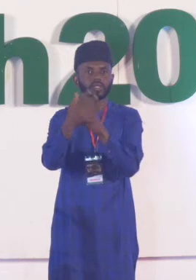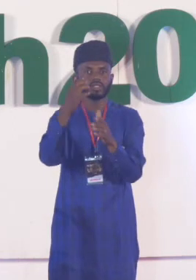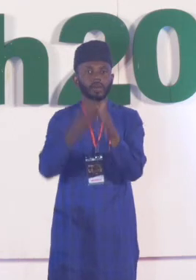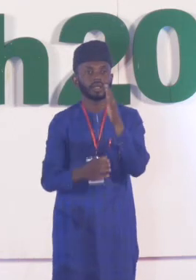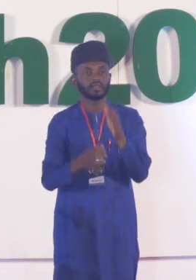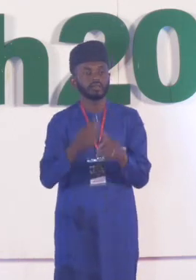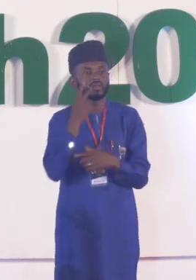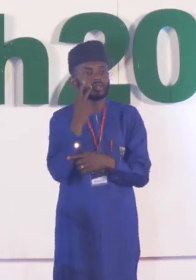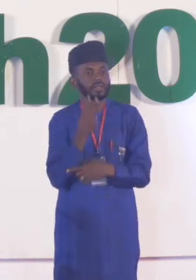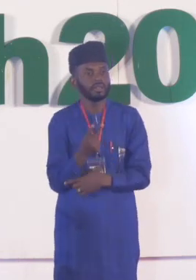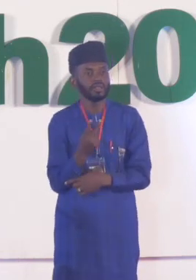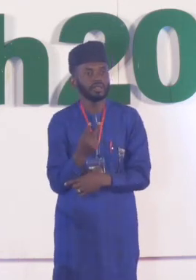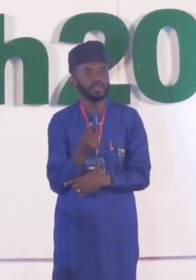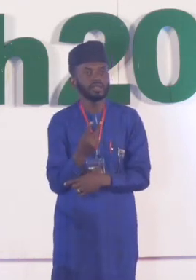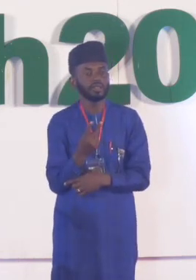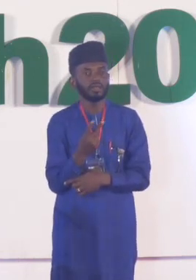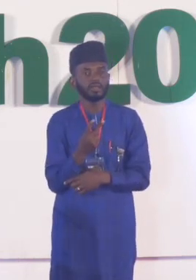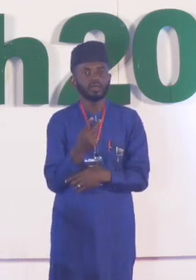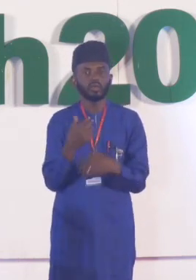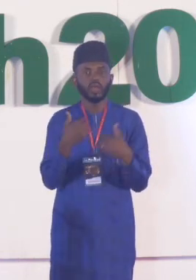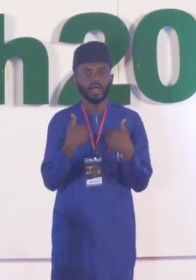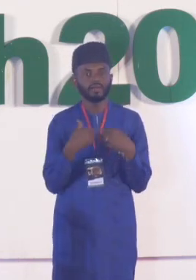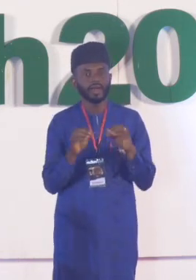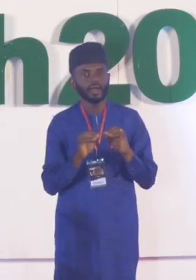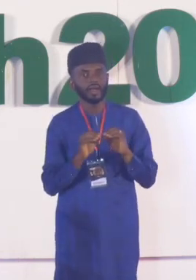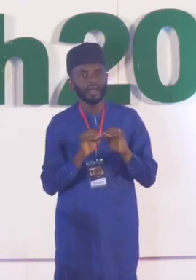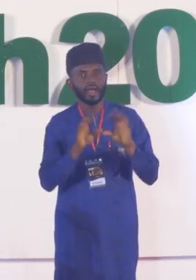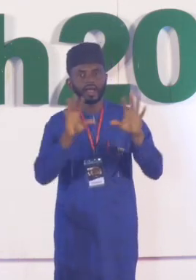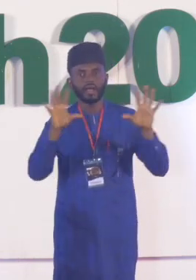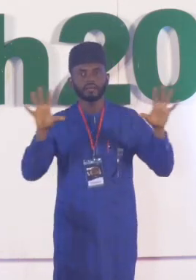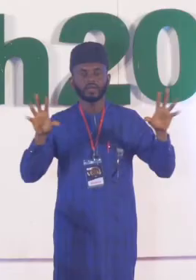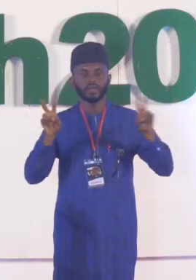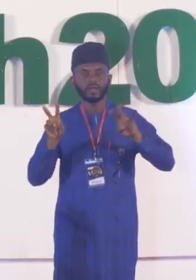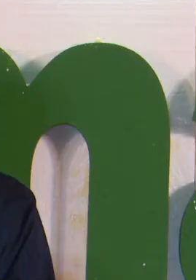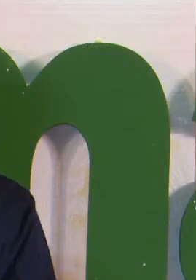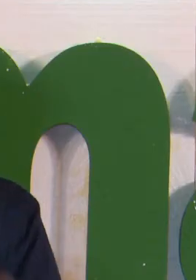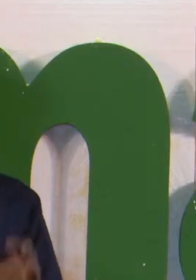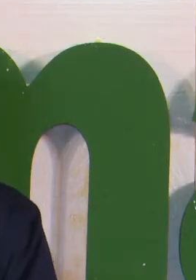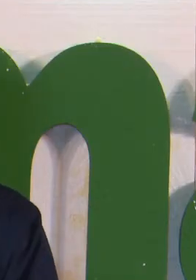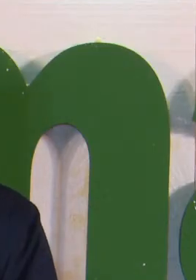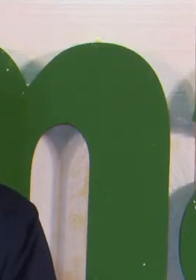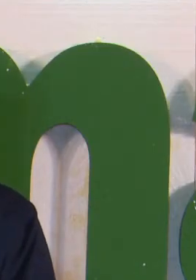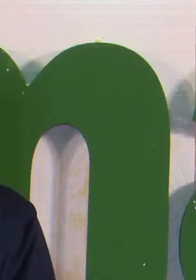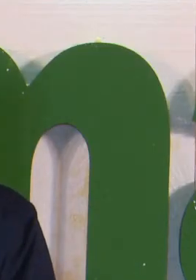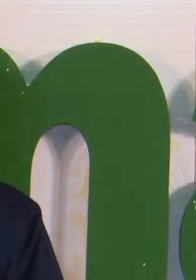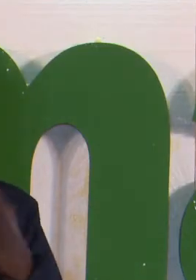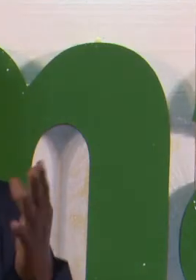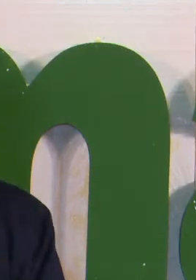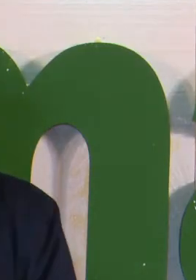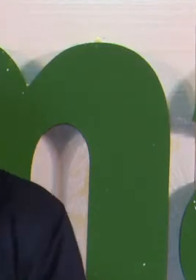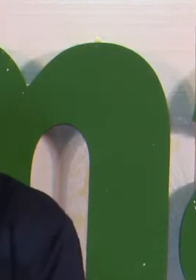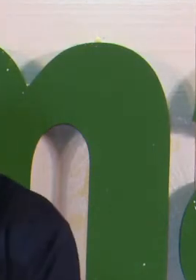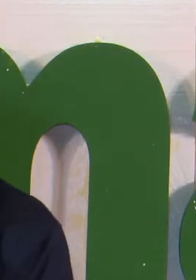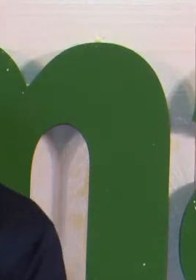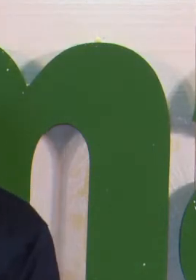see, you will have the clear vision of what is going to happen on the day of Qiyamah. May Allah make